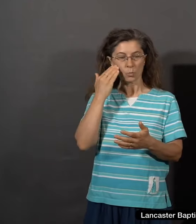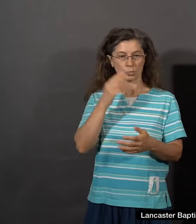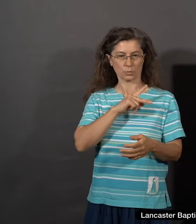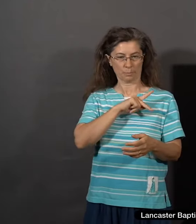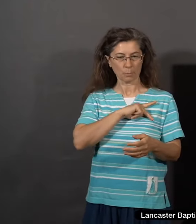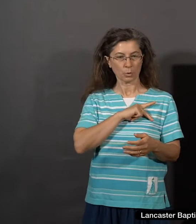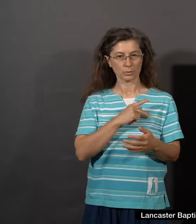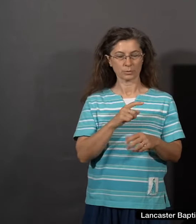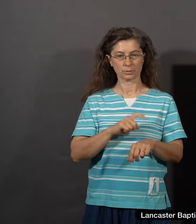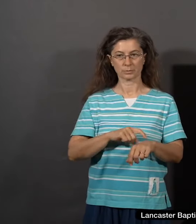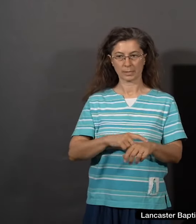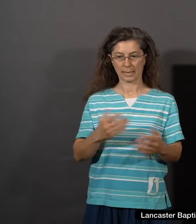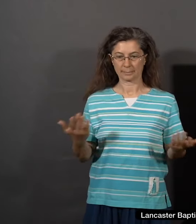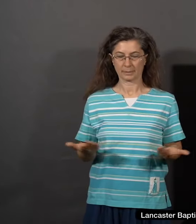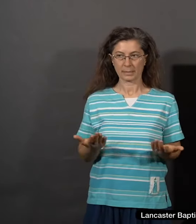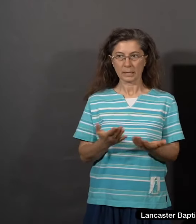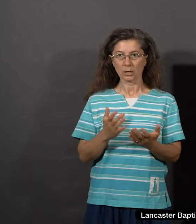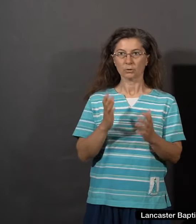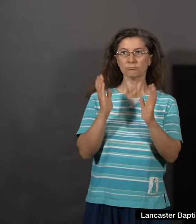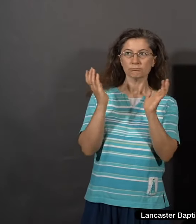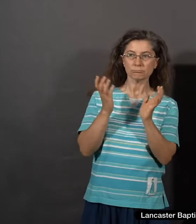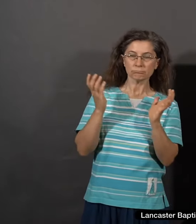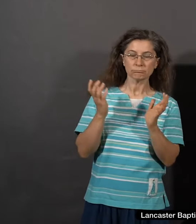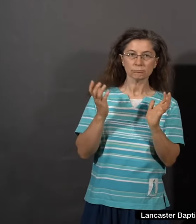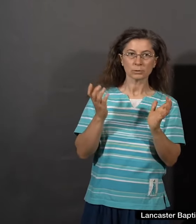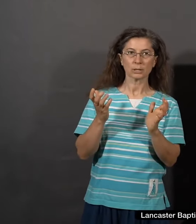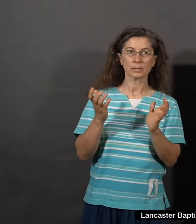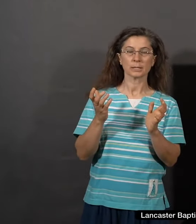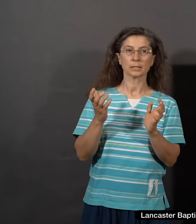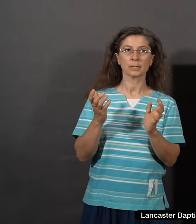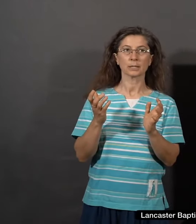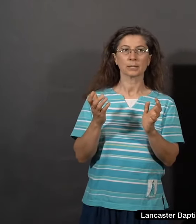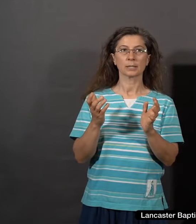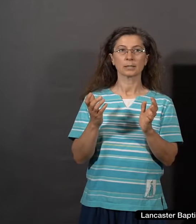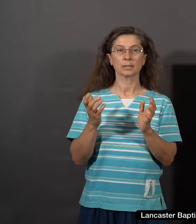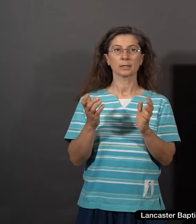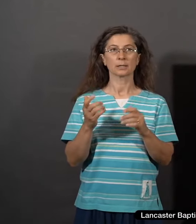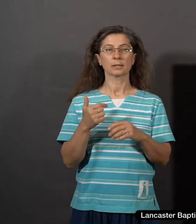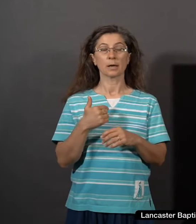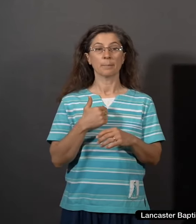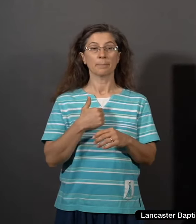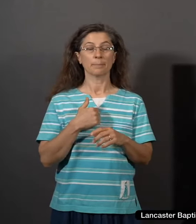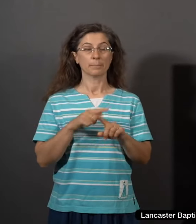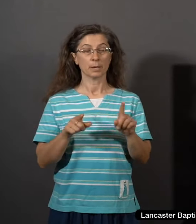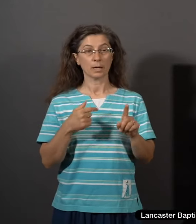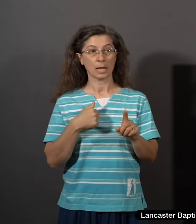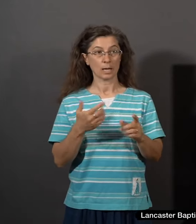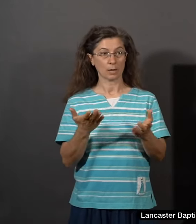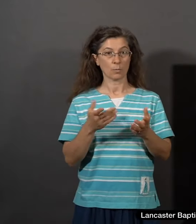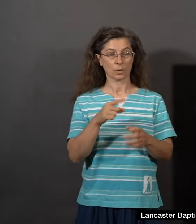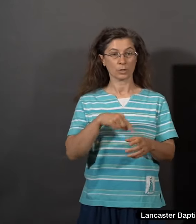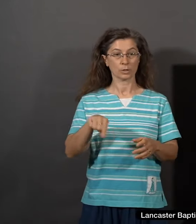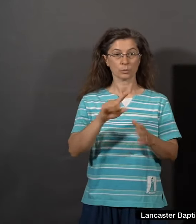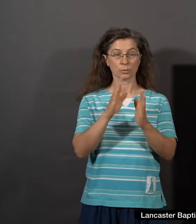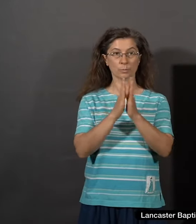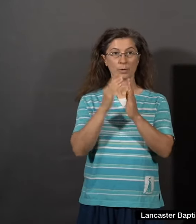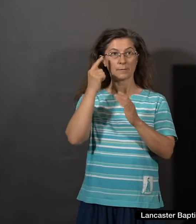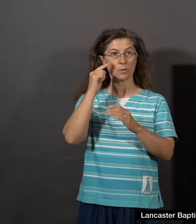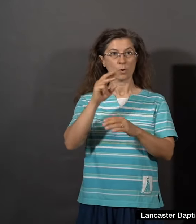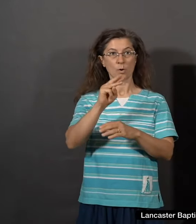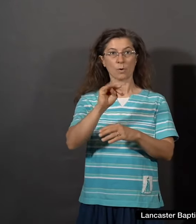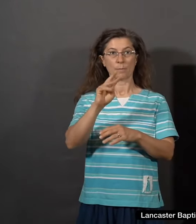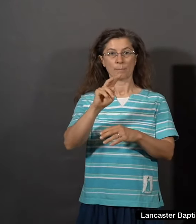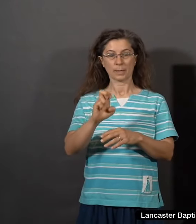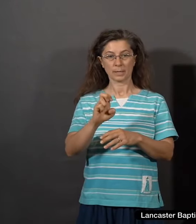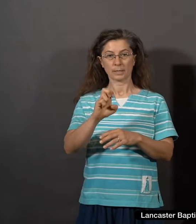of uh of communicating and um so many of you are dear long-time friends i want to ask you to pray for mike garcia who's running